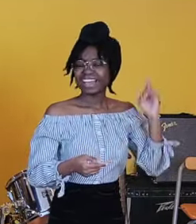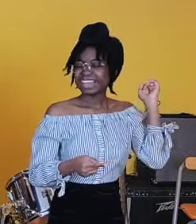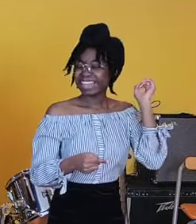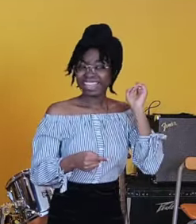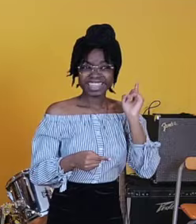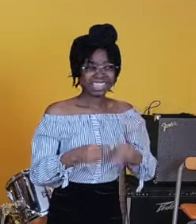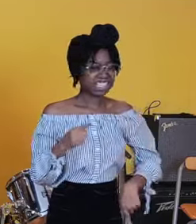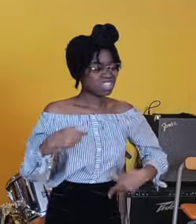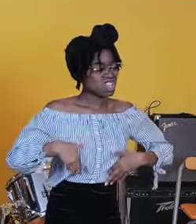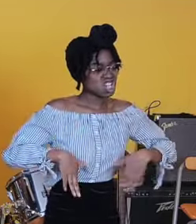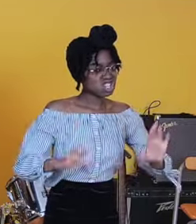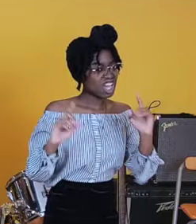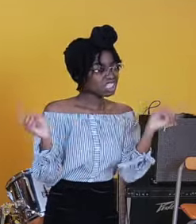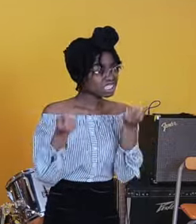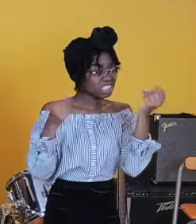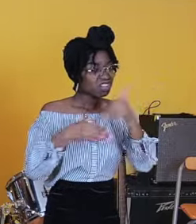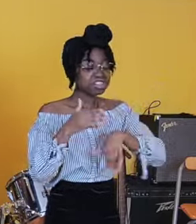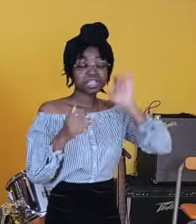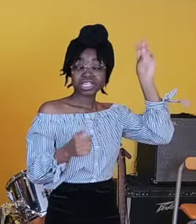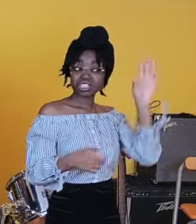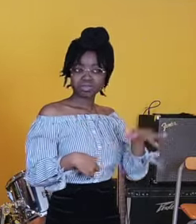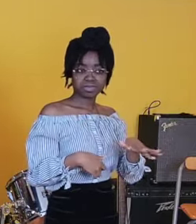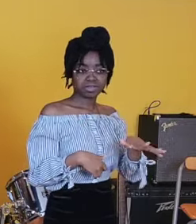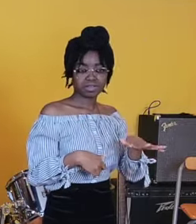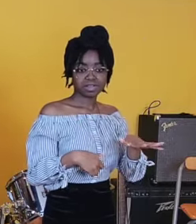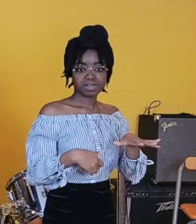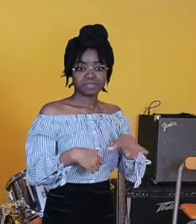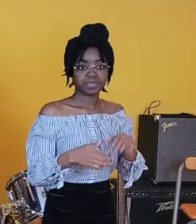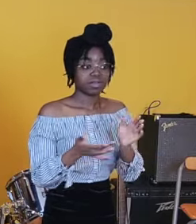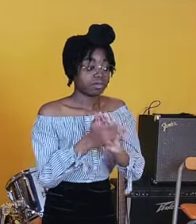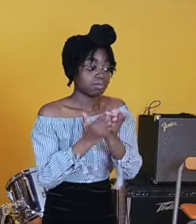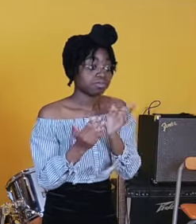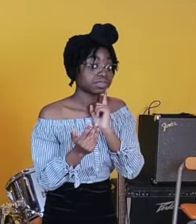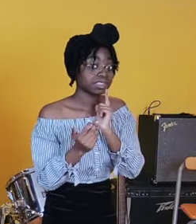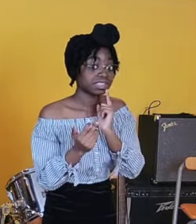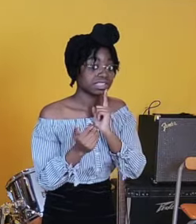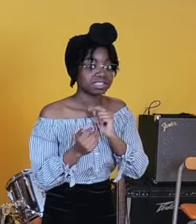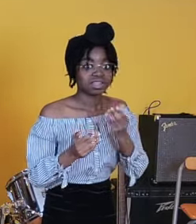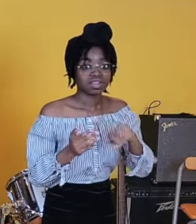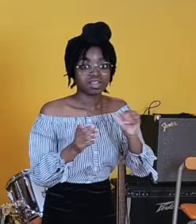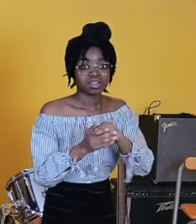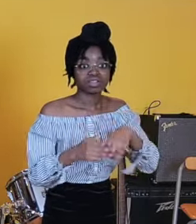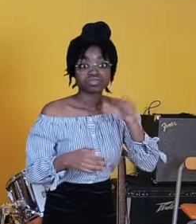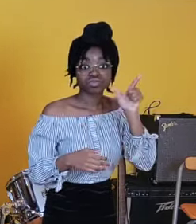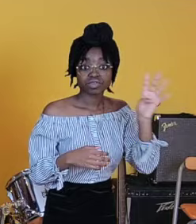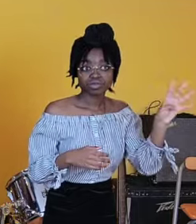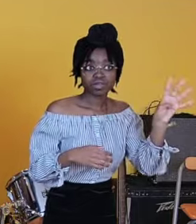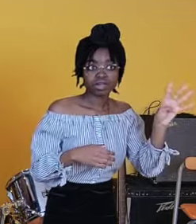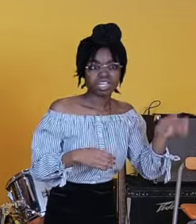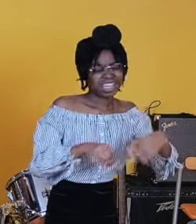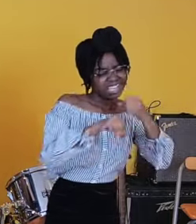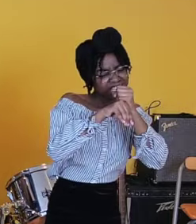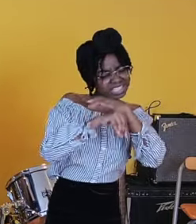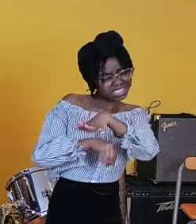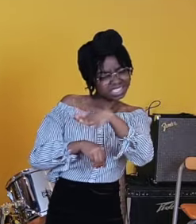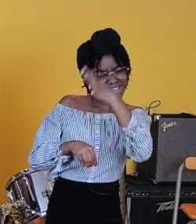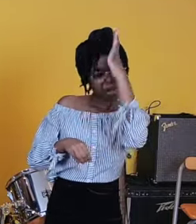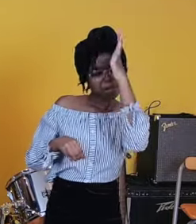thrive in God's presence. So the Bible says, So verse 24, so he drove them